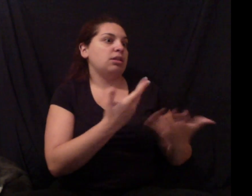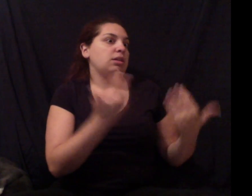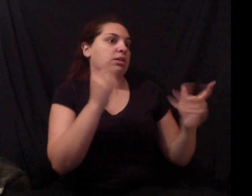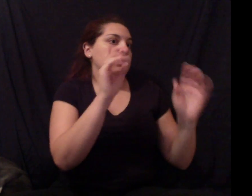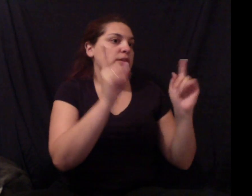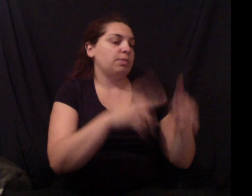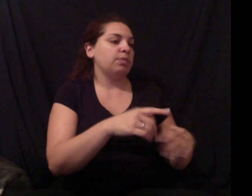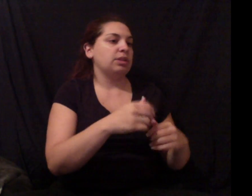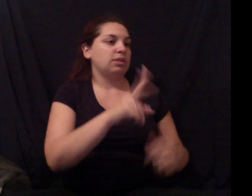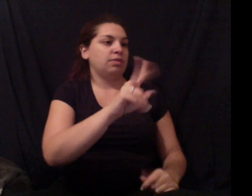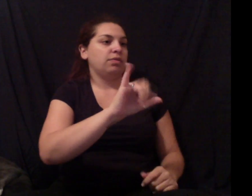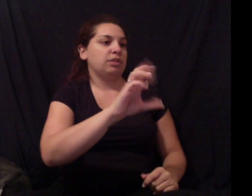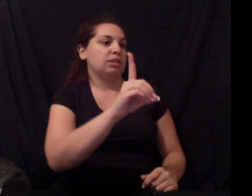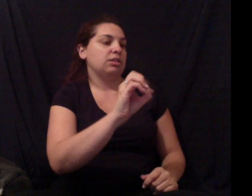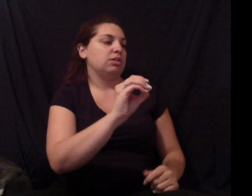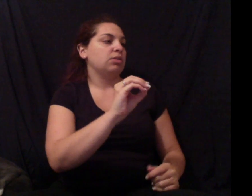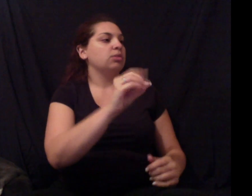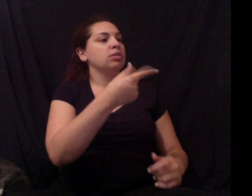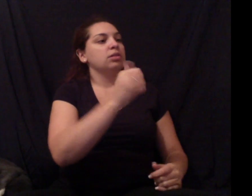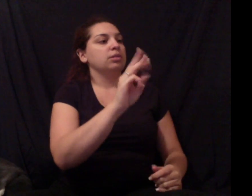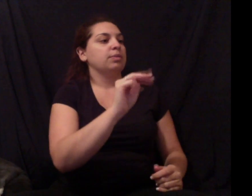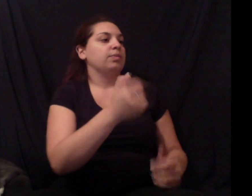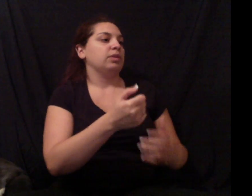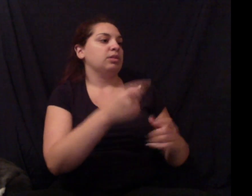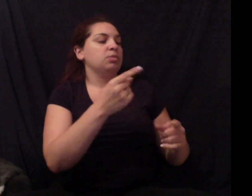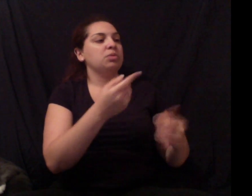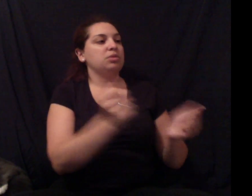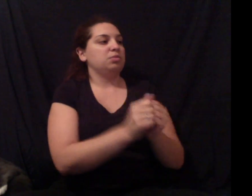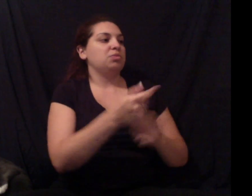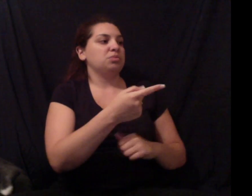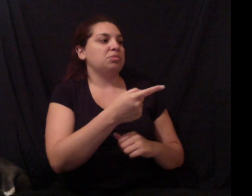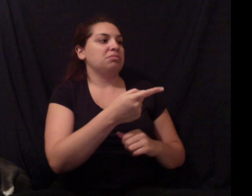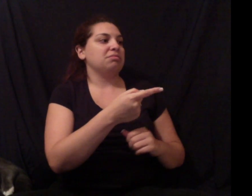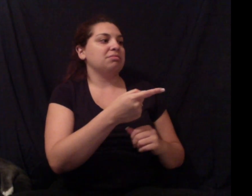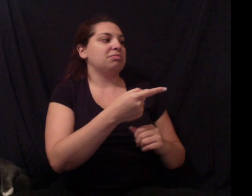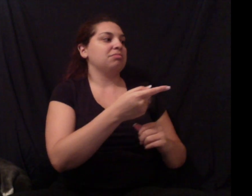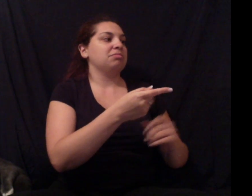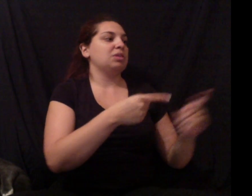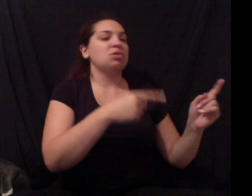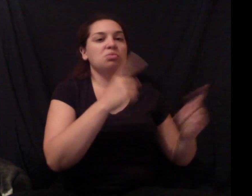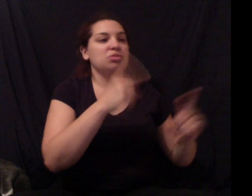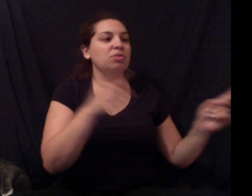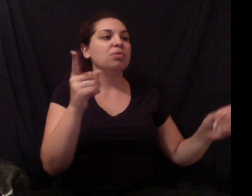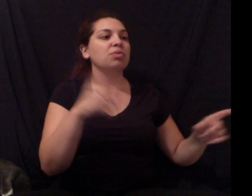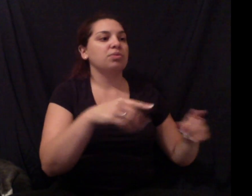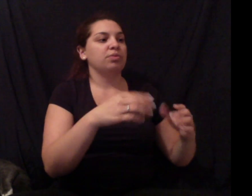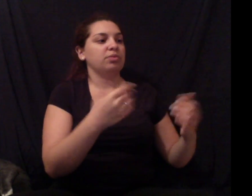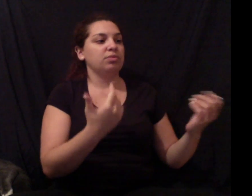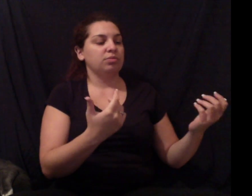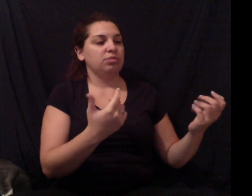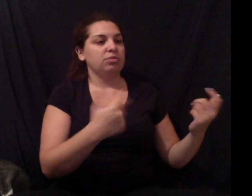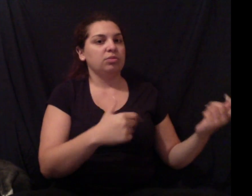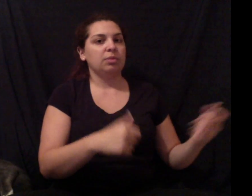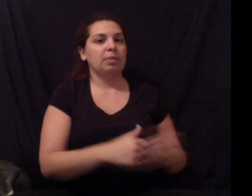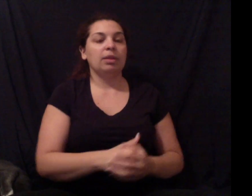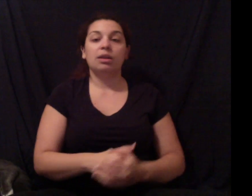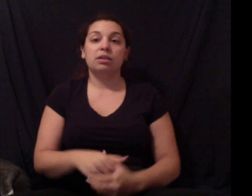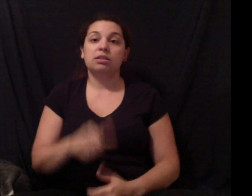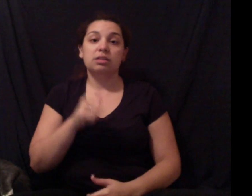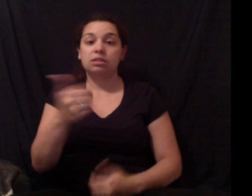music platform with me singing all the instruments. Normally, monetizing YouTube videos is not easy. You need a lot of volume to be able to make a